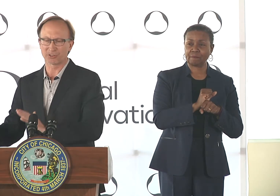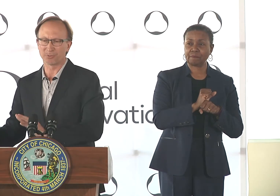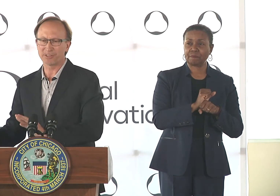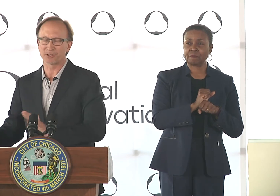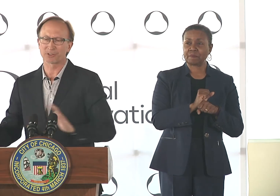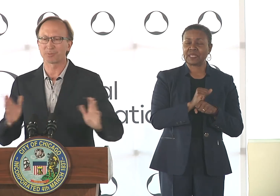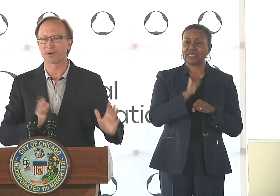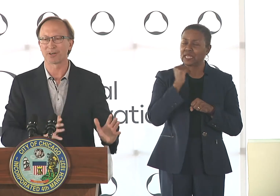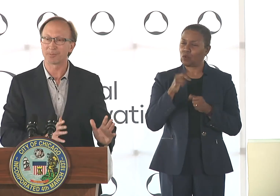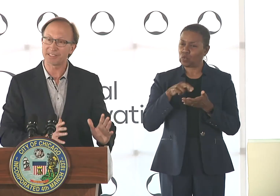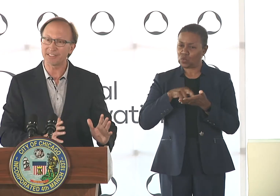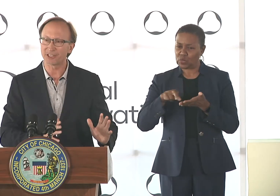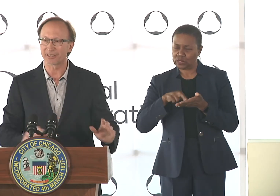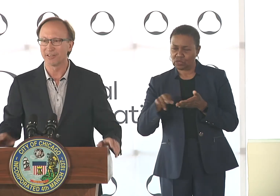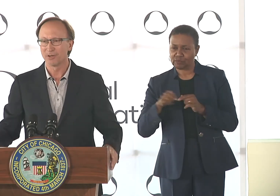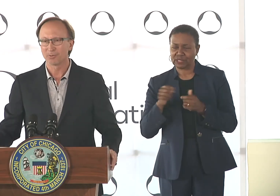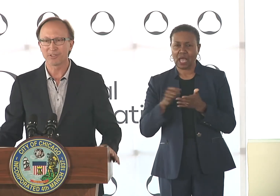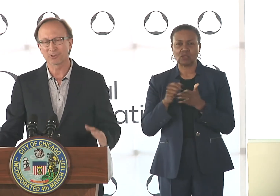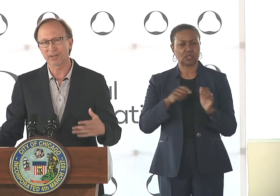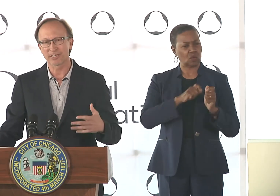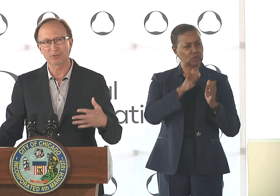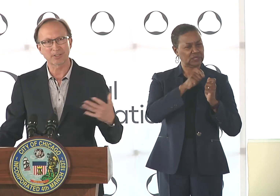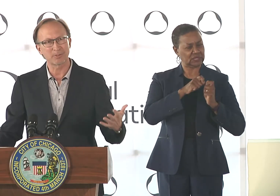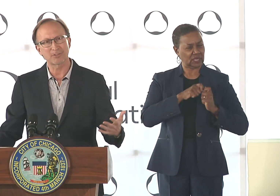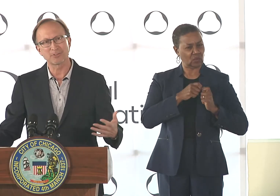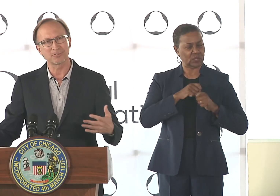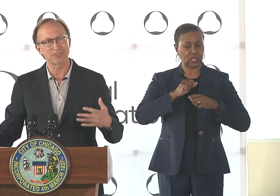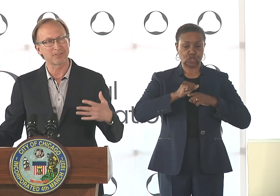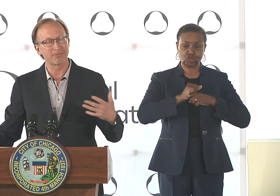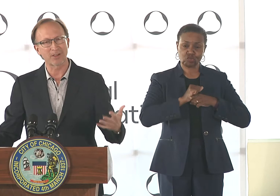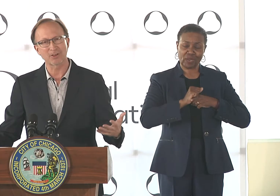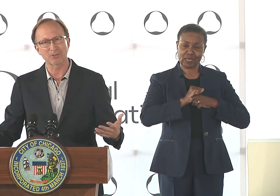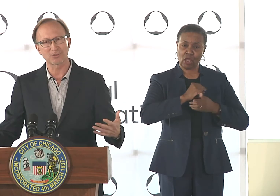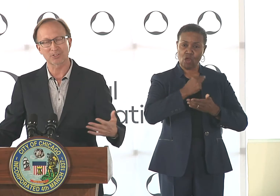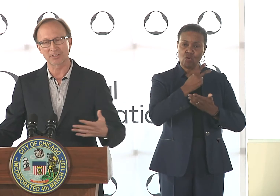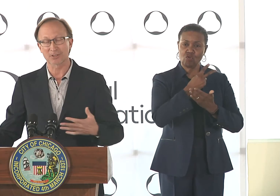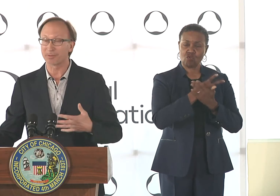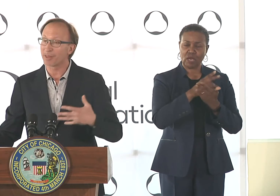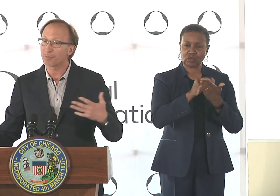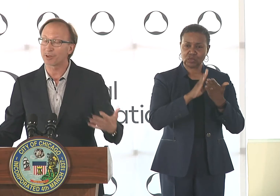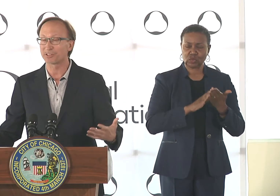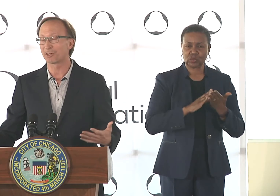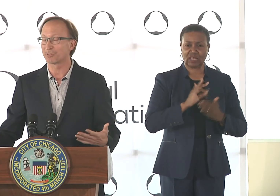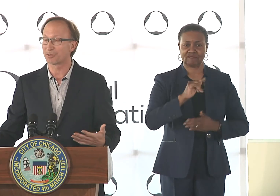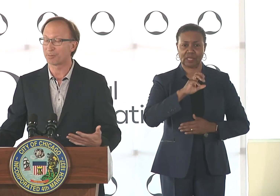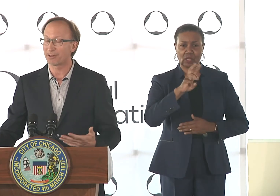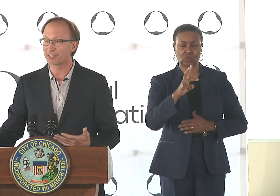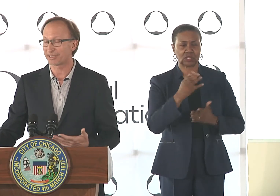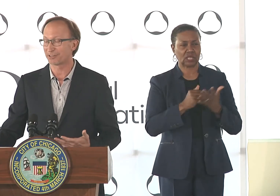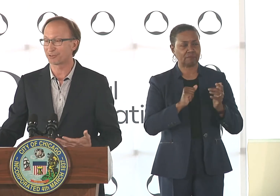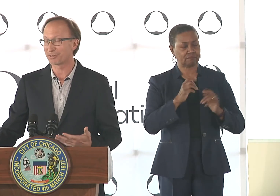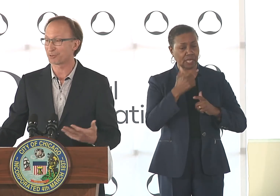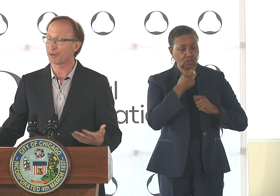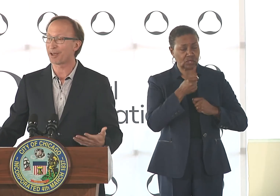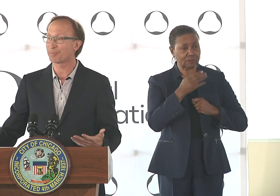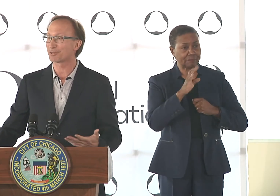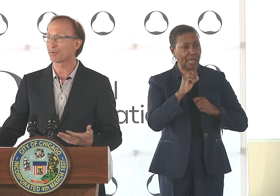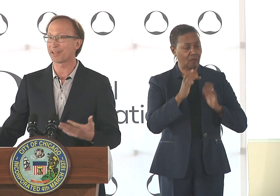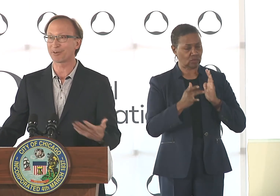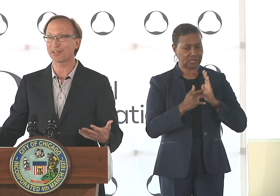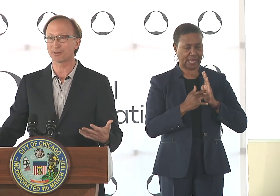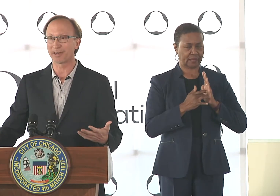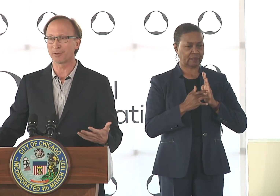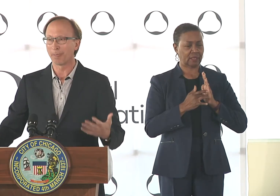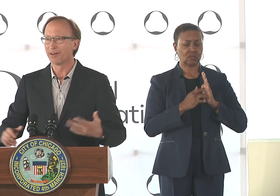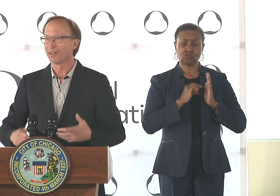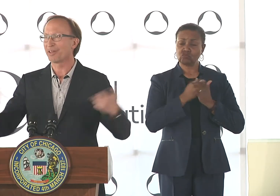isn't just the research part, but teaching. We train graduate students and fellows, and some of them want to go into the biotech industry. So what happens when